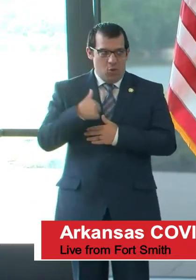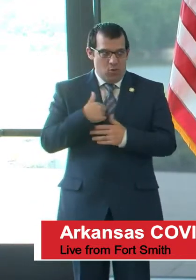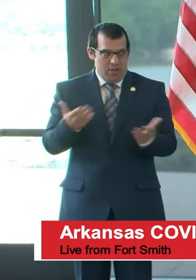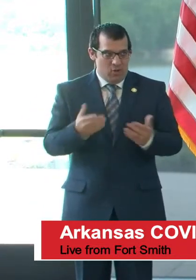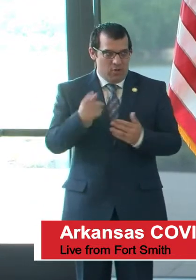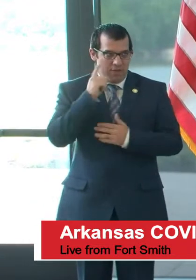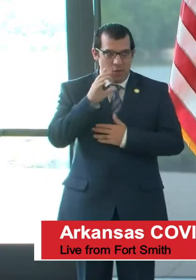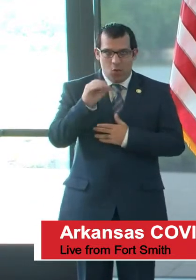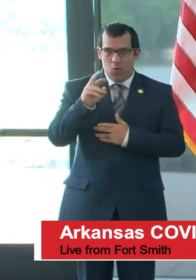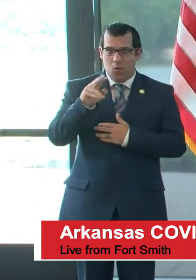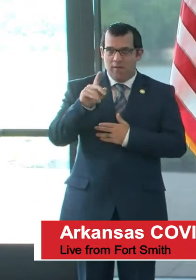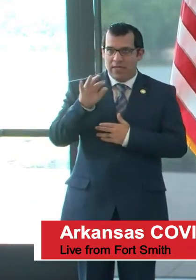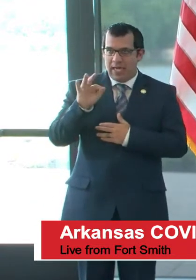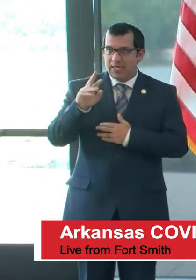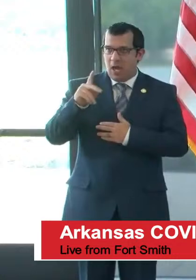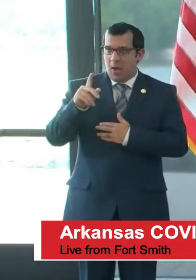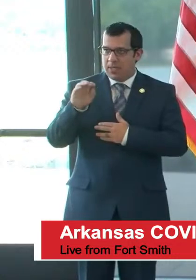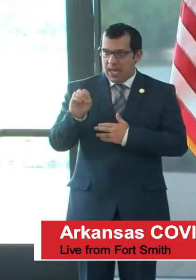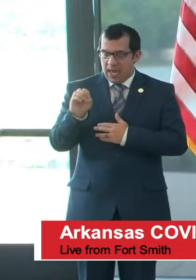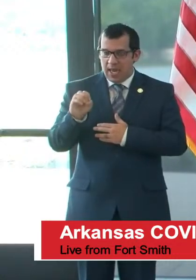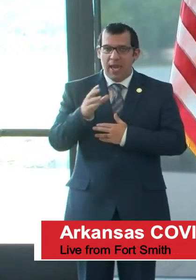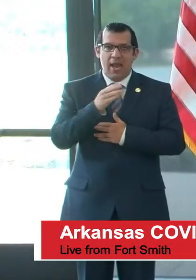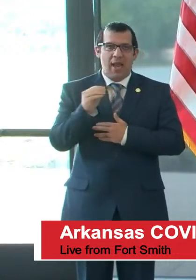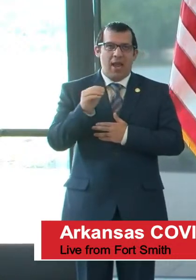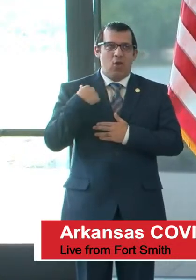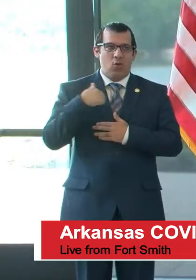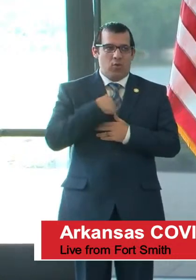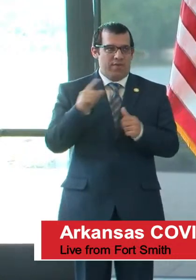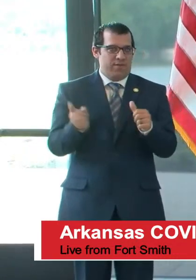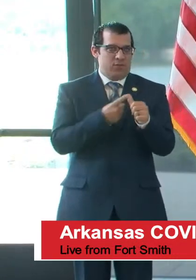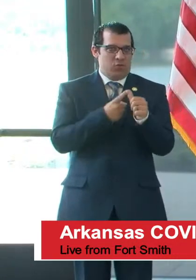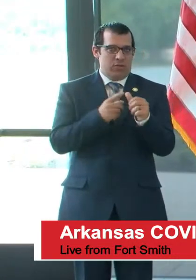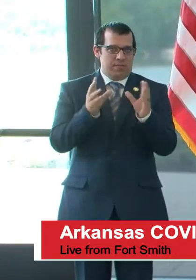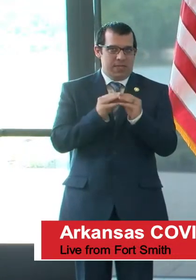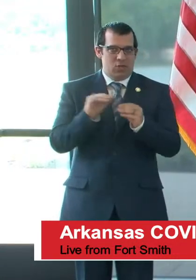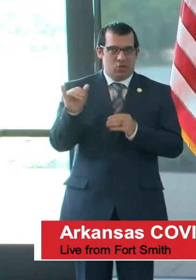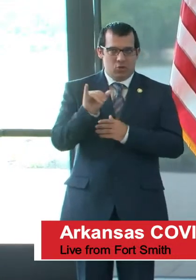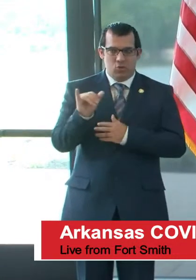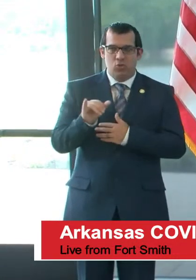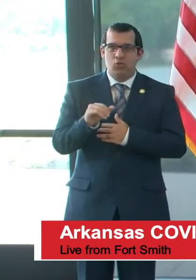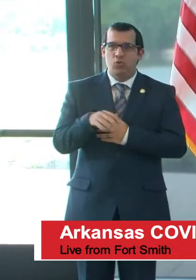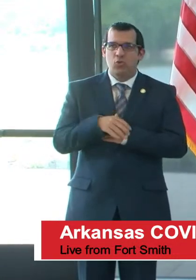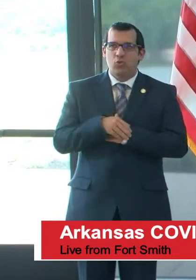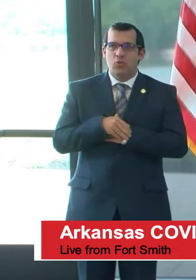for the COVID-19 update, but we also had the first meeting of the